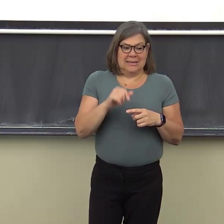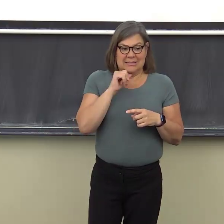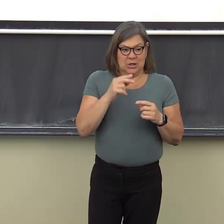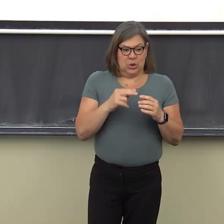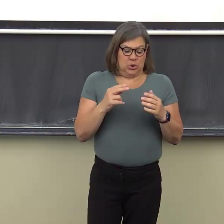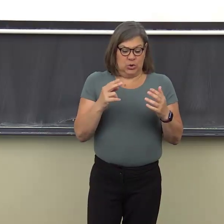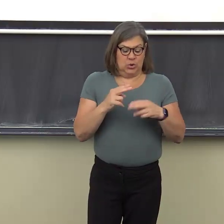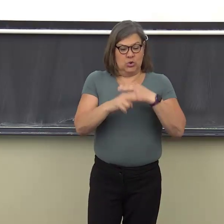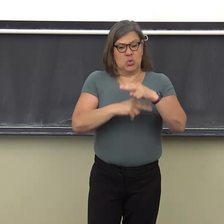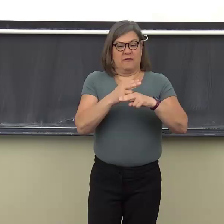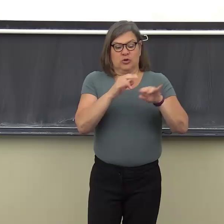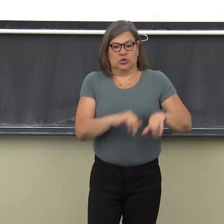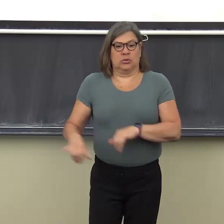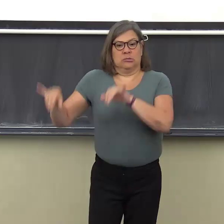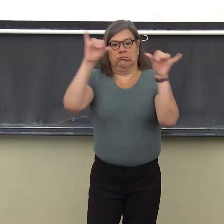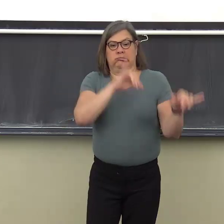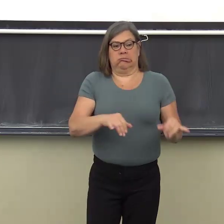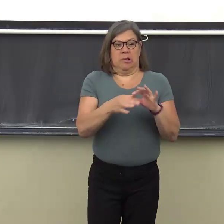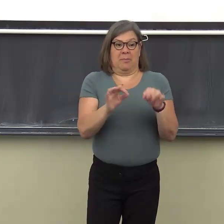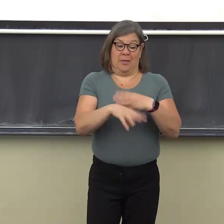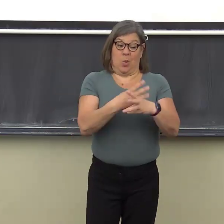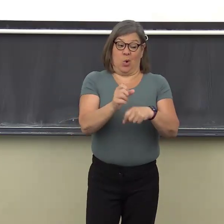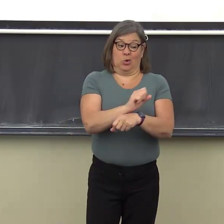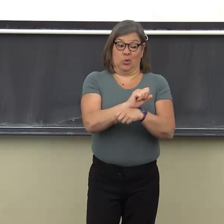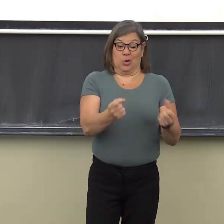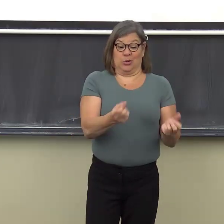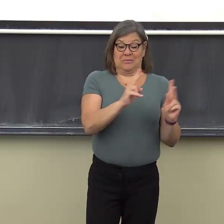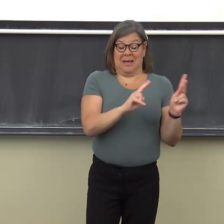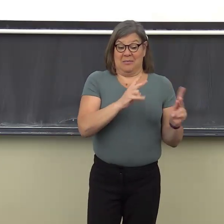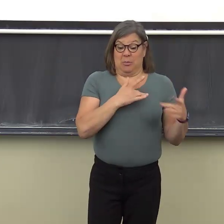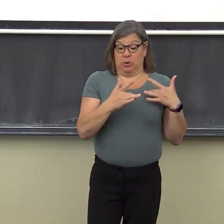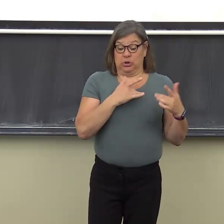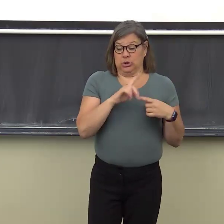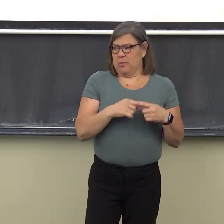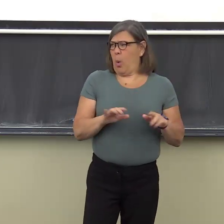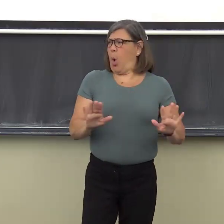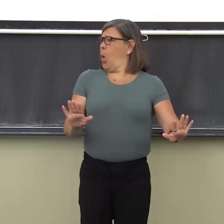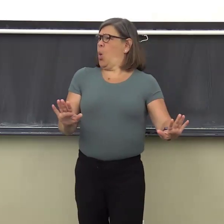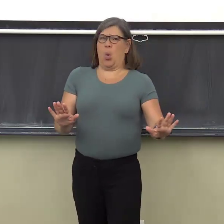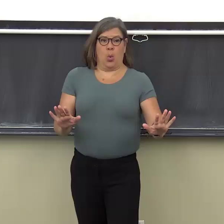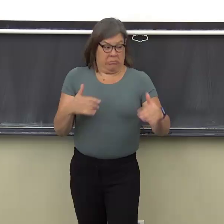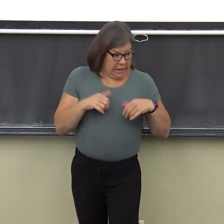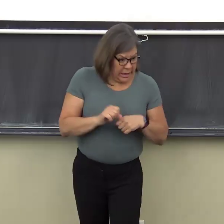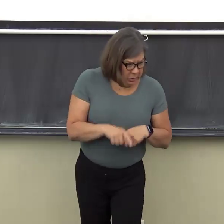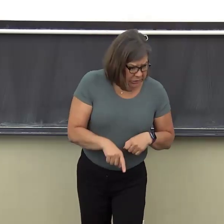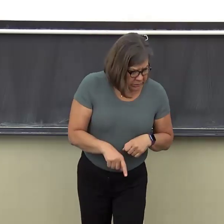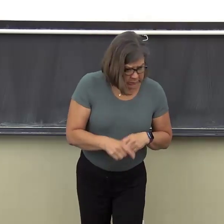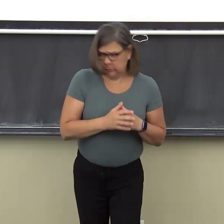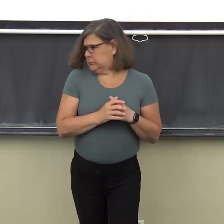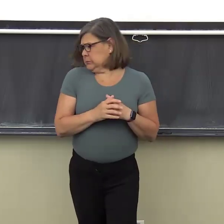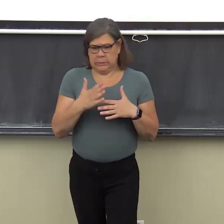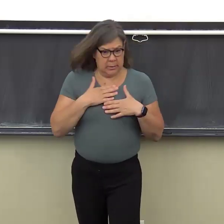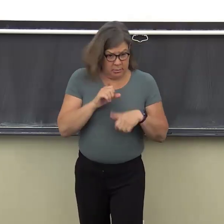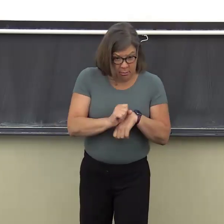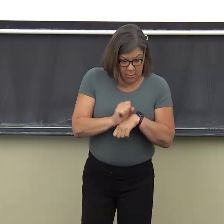silly statement, but in the world of work, there's a whole bunch of people suddenly concerned about, wait a second, can I work here? Is my